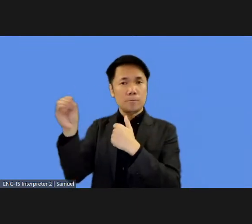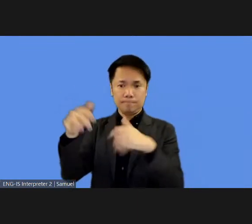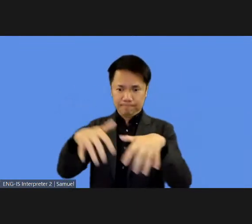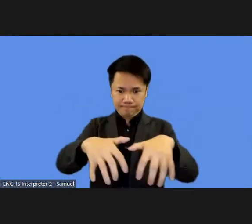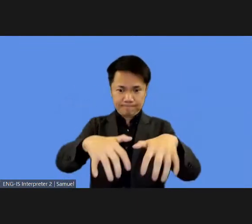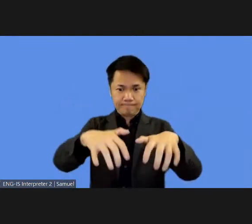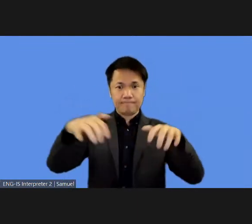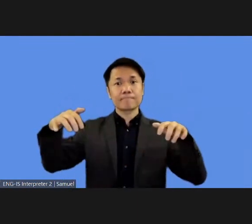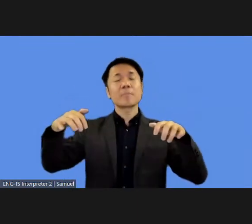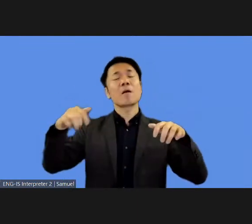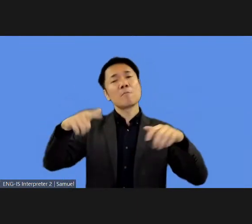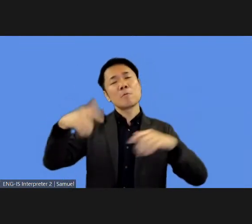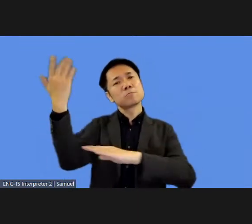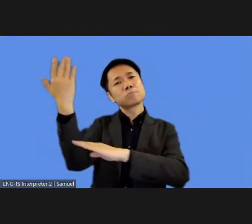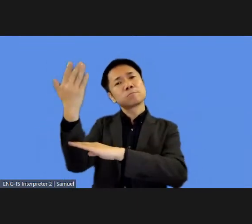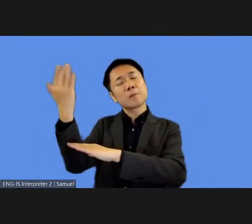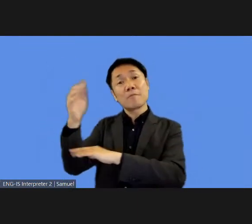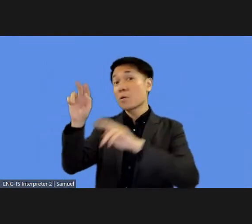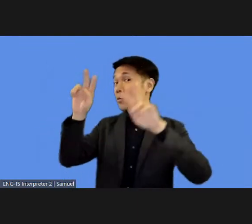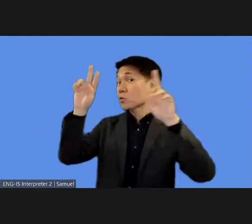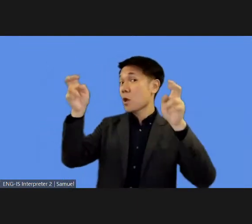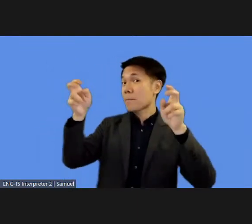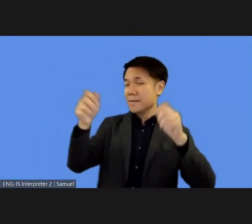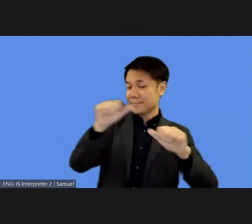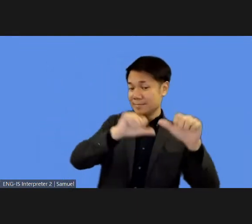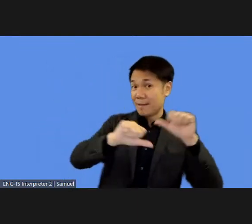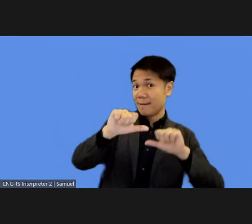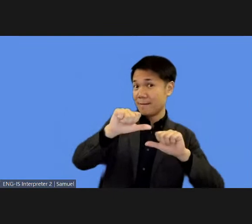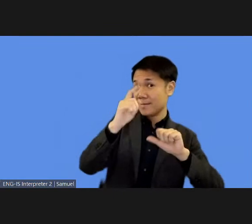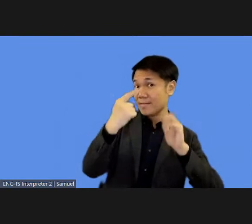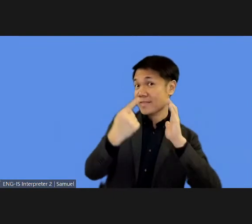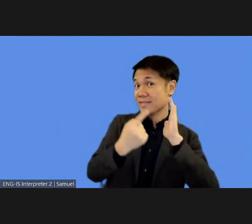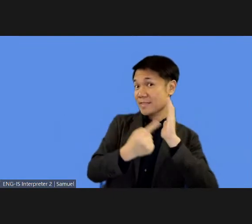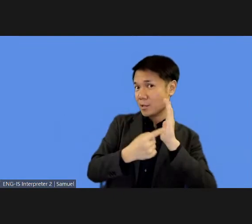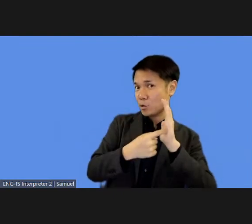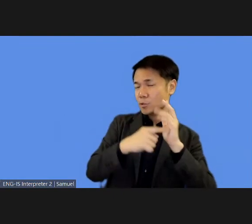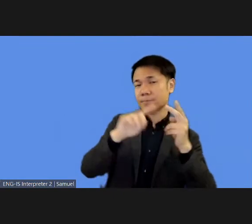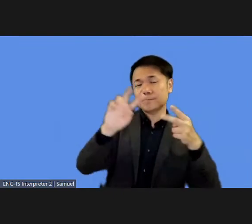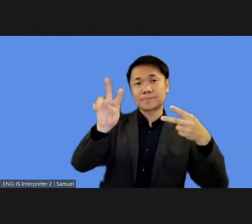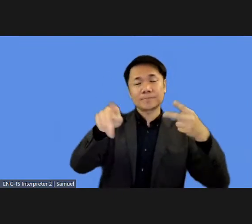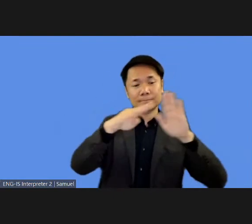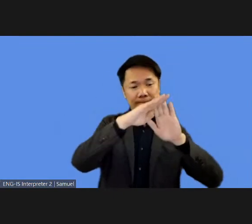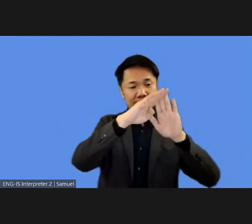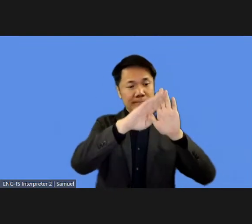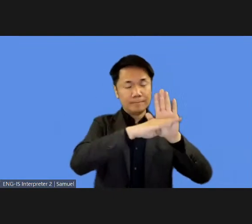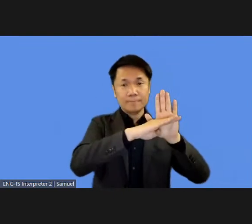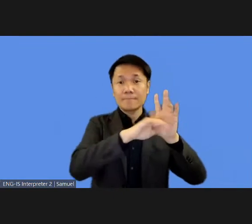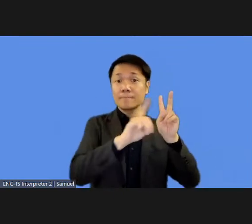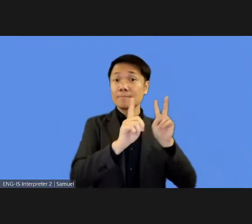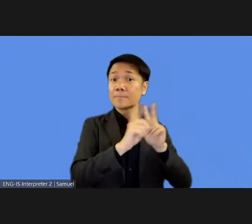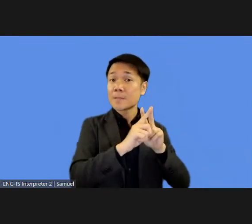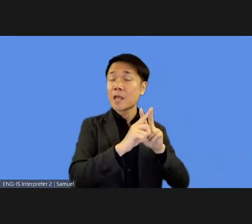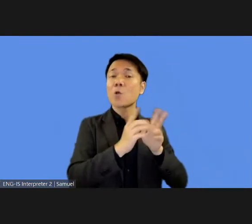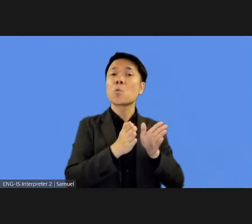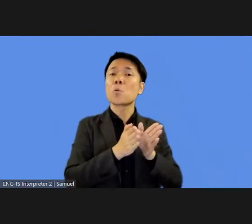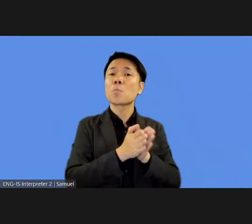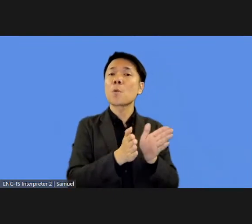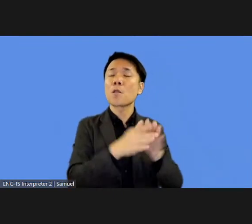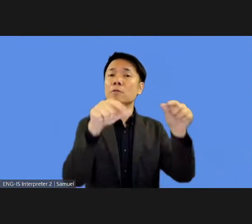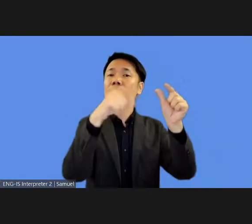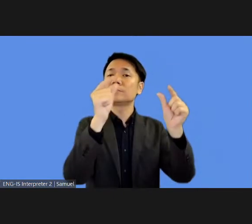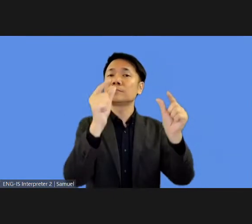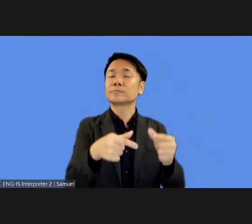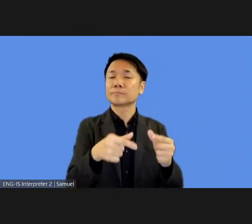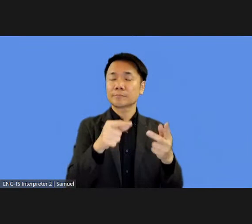reporting back on the Science, Technology, and Innovation Forum. And this will be followed by the report on the